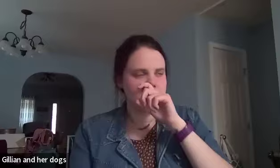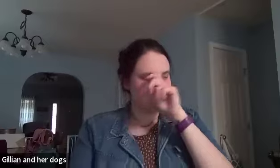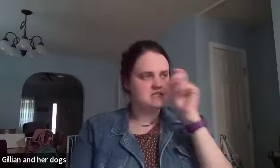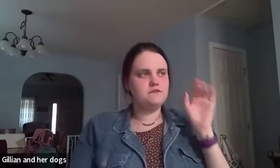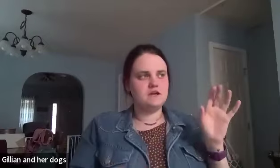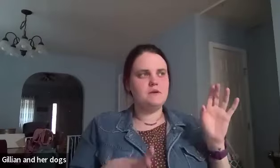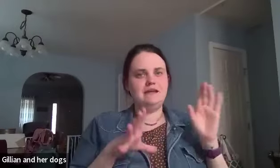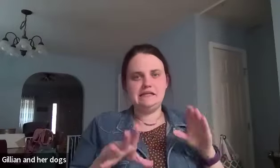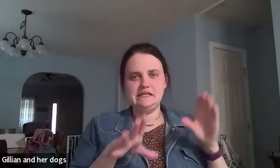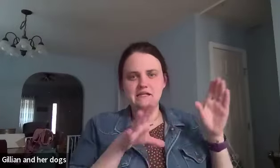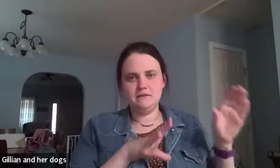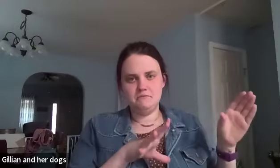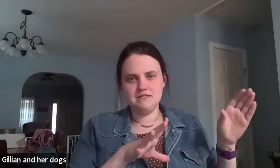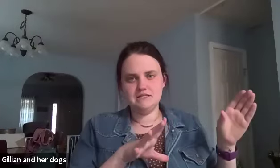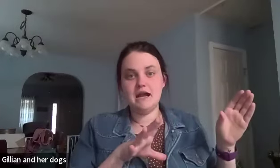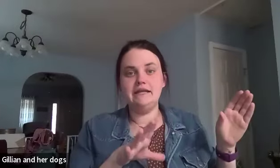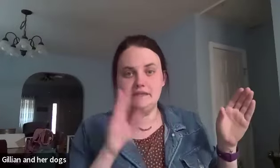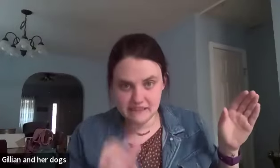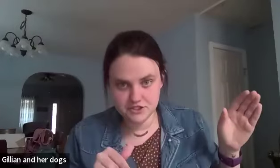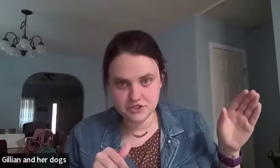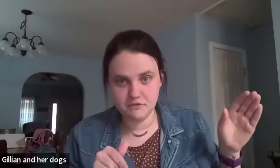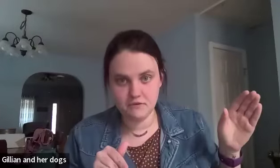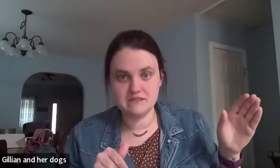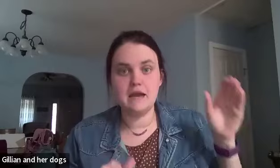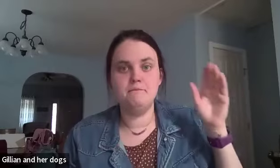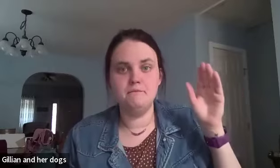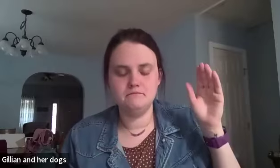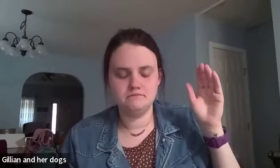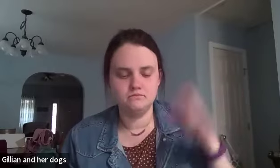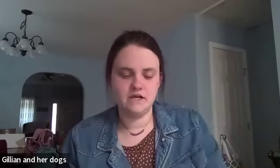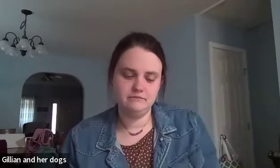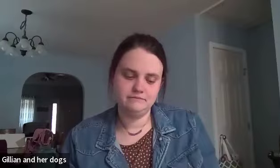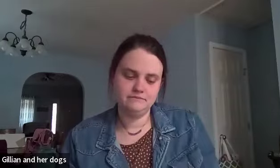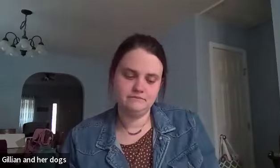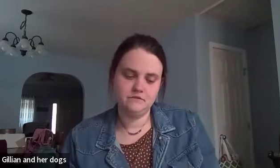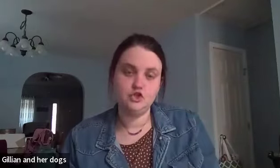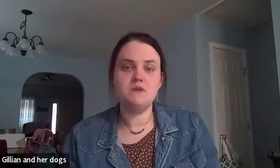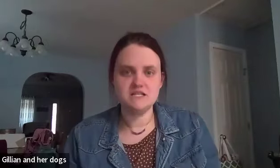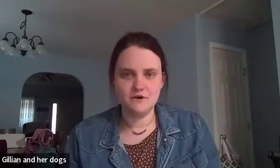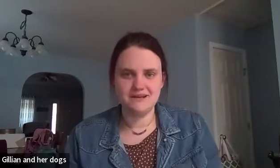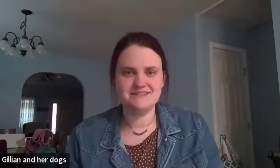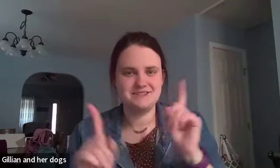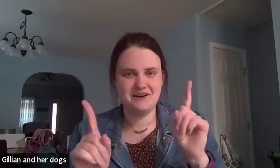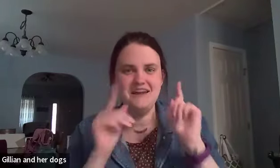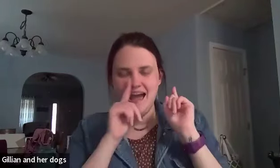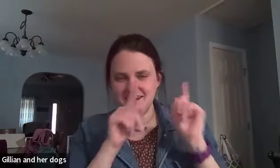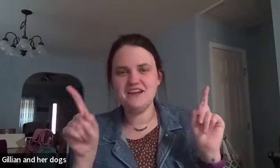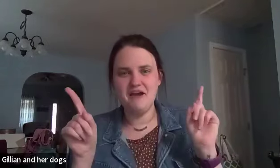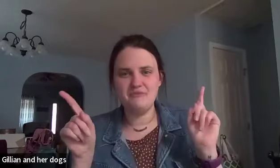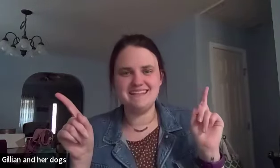Especially because if you think about it, need and must, I need you to focus. Well, you must focus. Sorry, had to think of how we